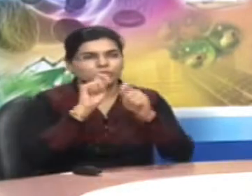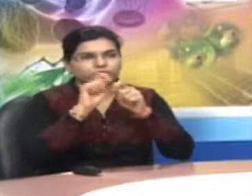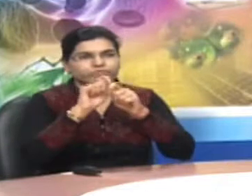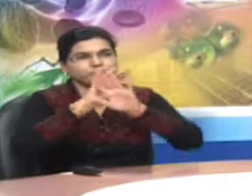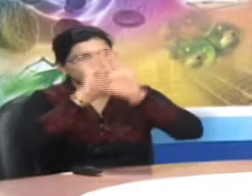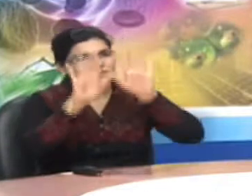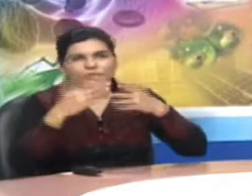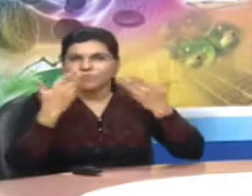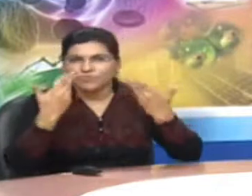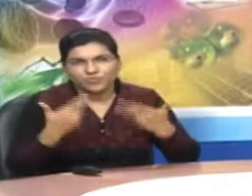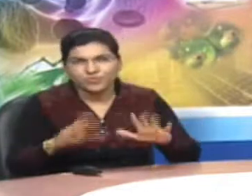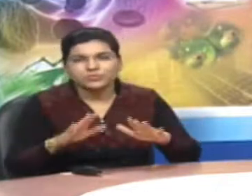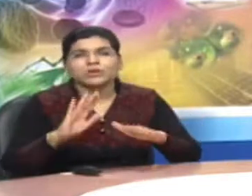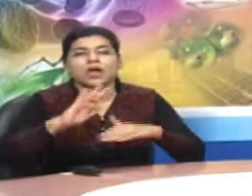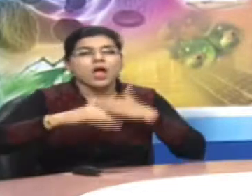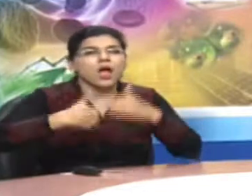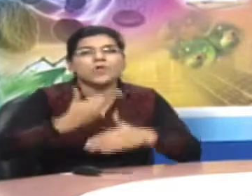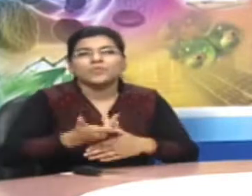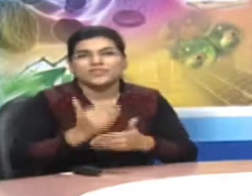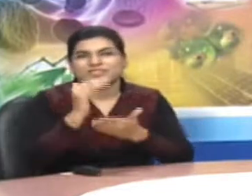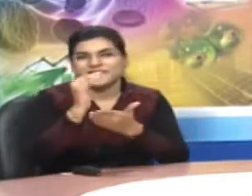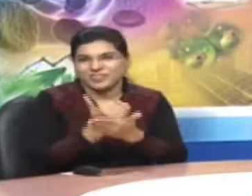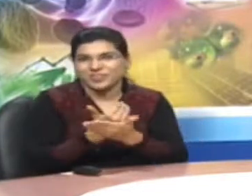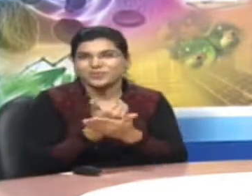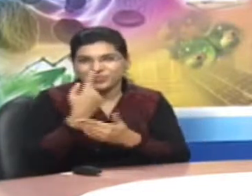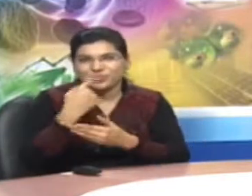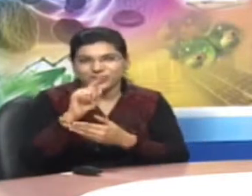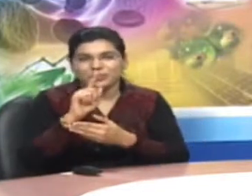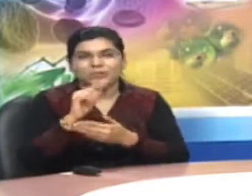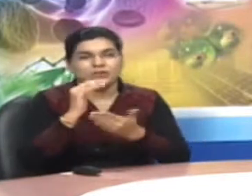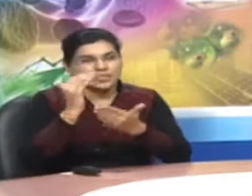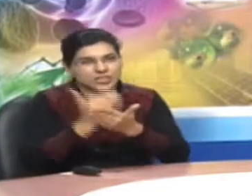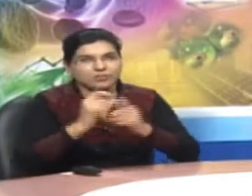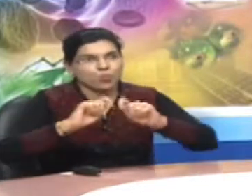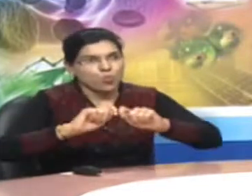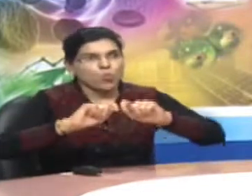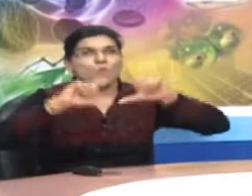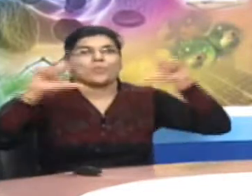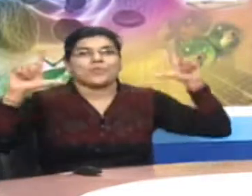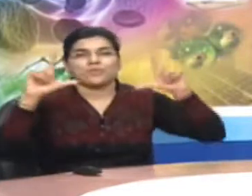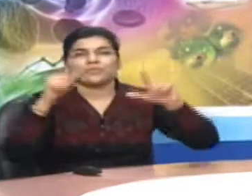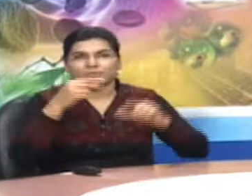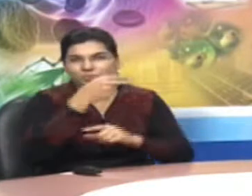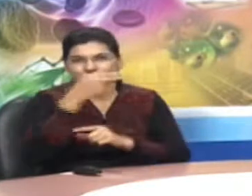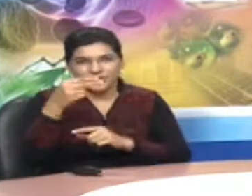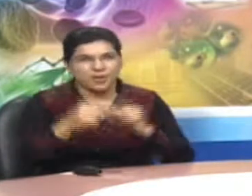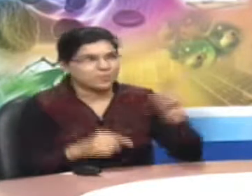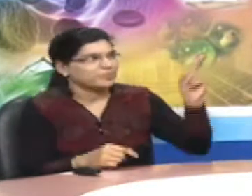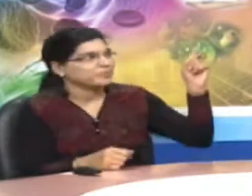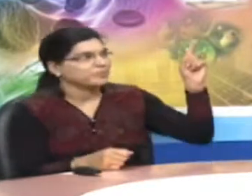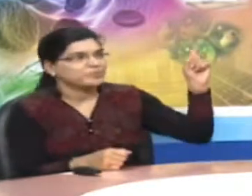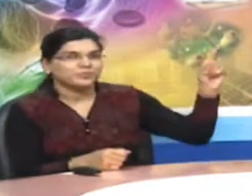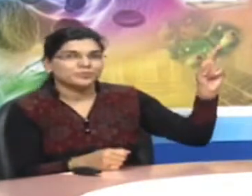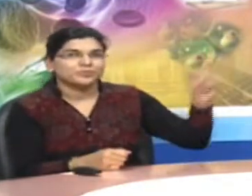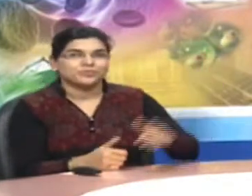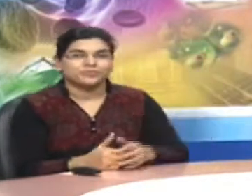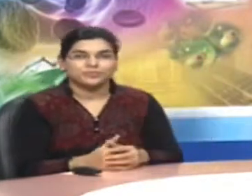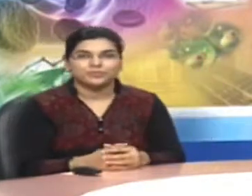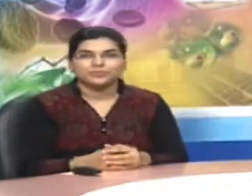Save as file. So when we want to save particular presentation that we